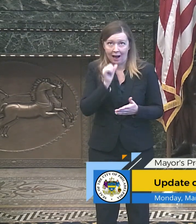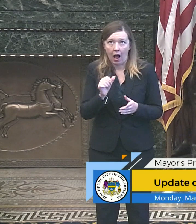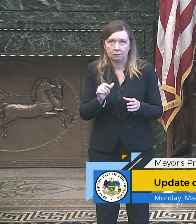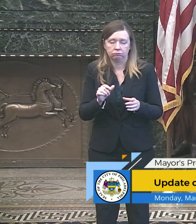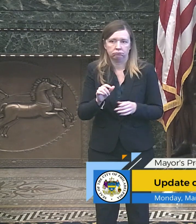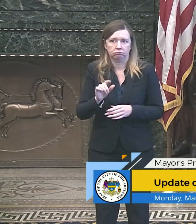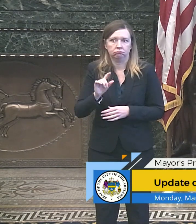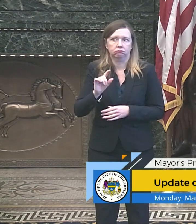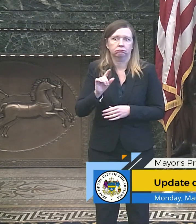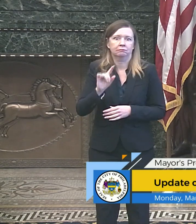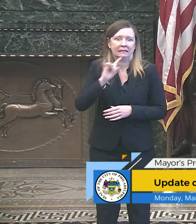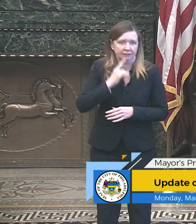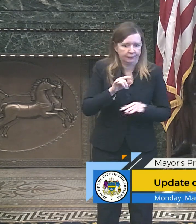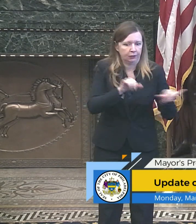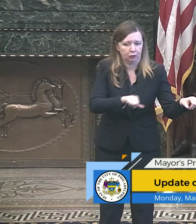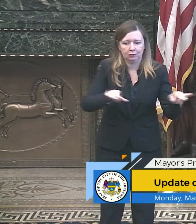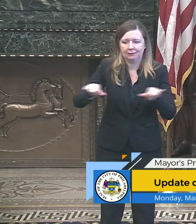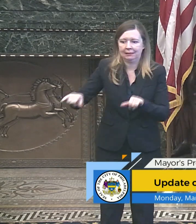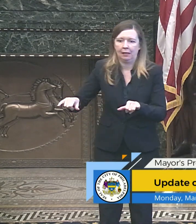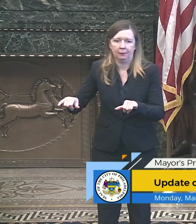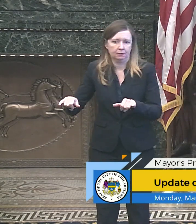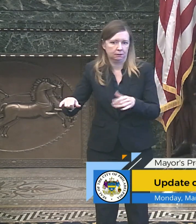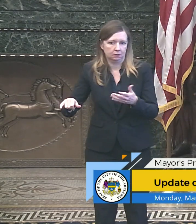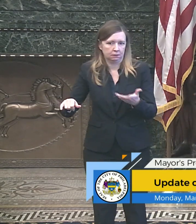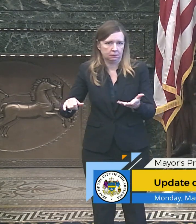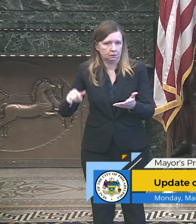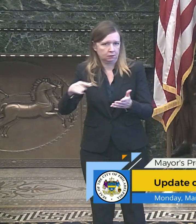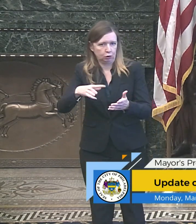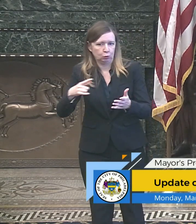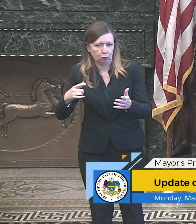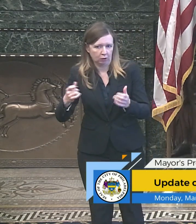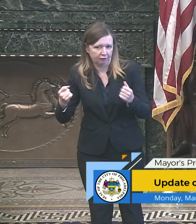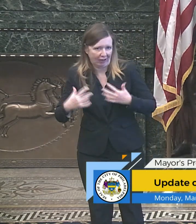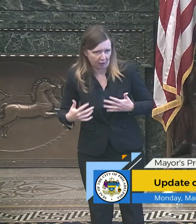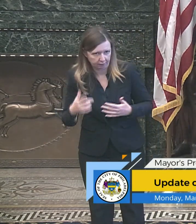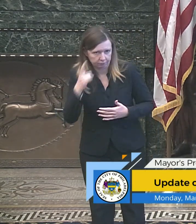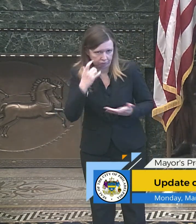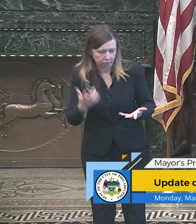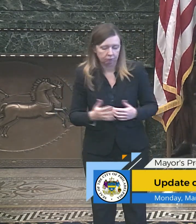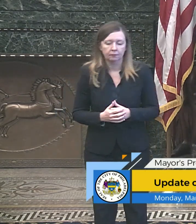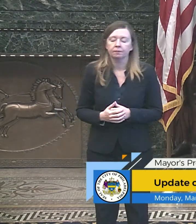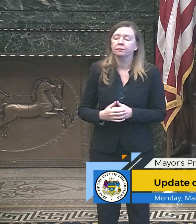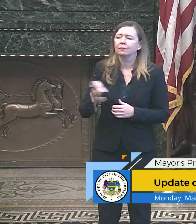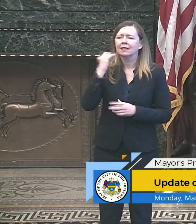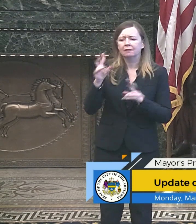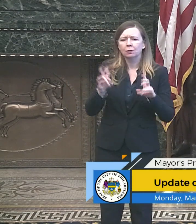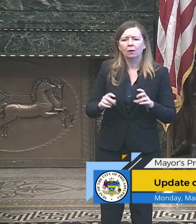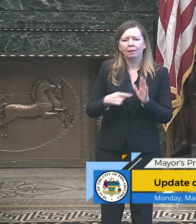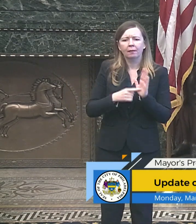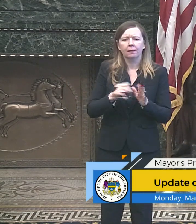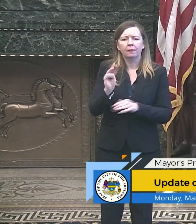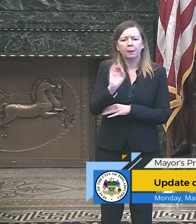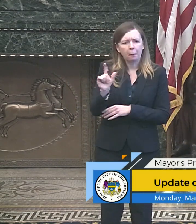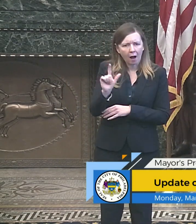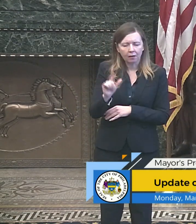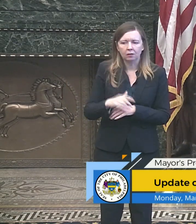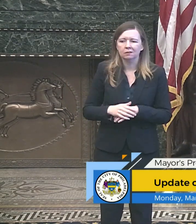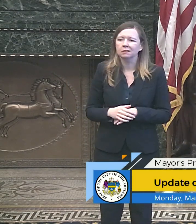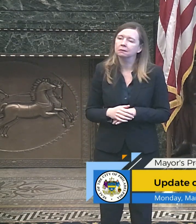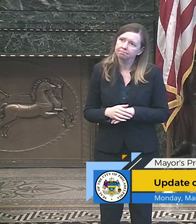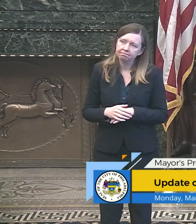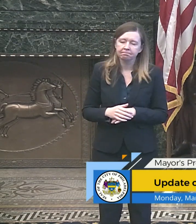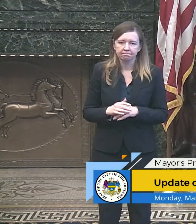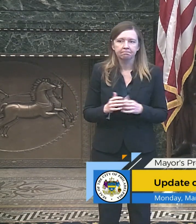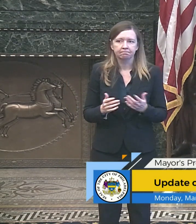severe as first feared? You know, if you look at these models, the biggest unknown in all these models is